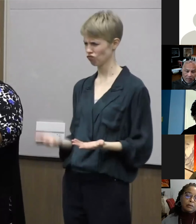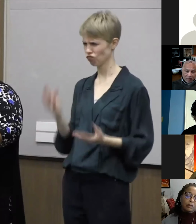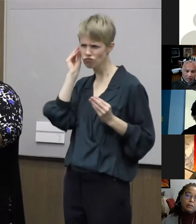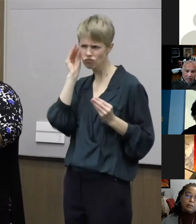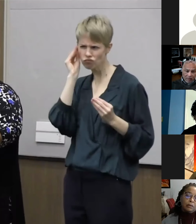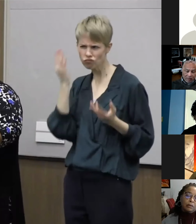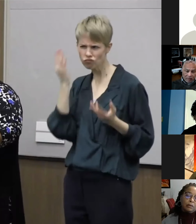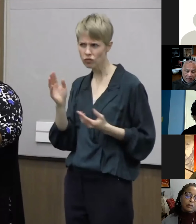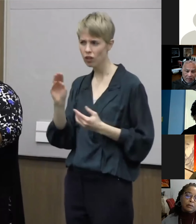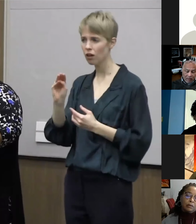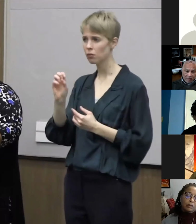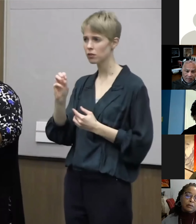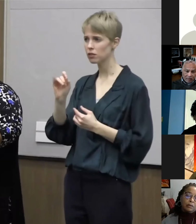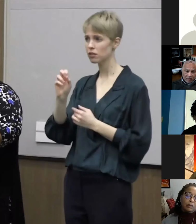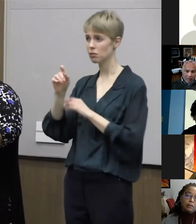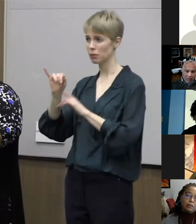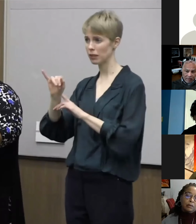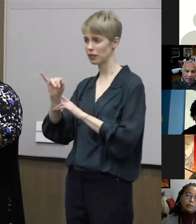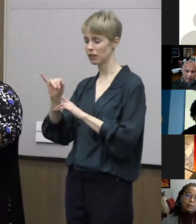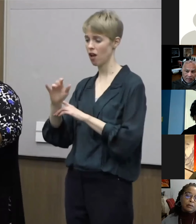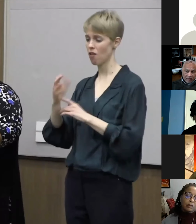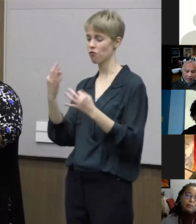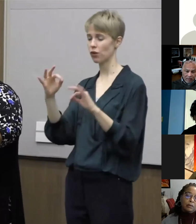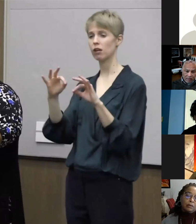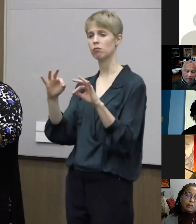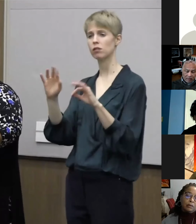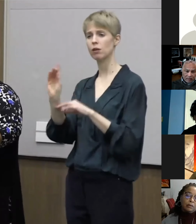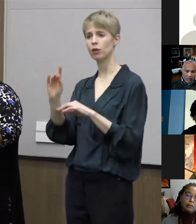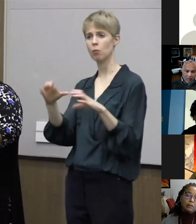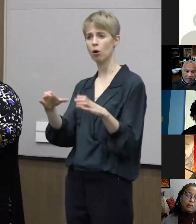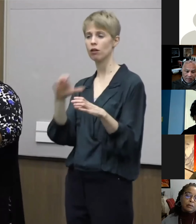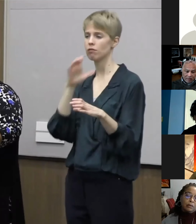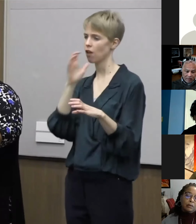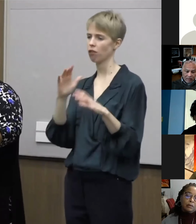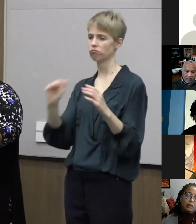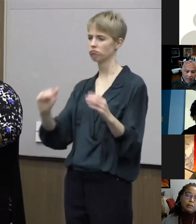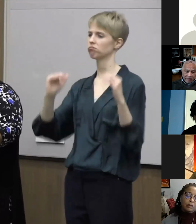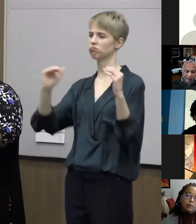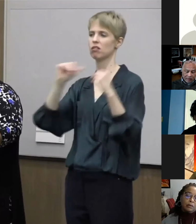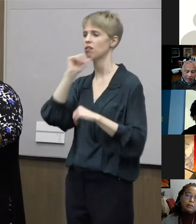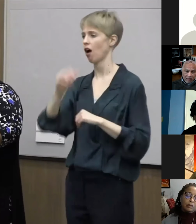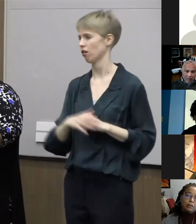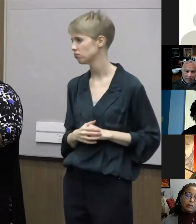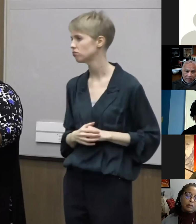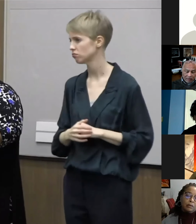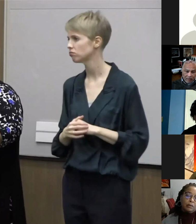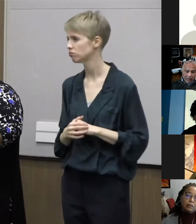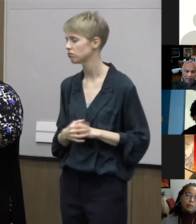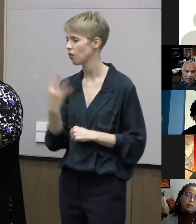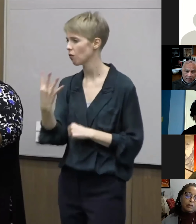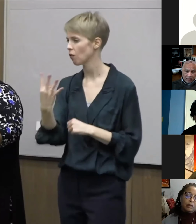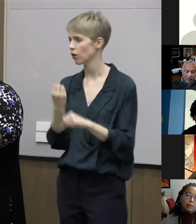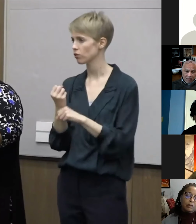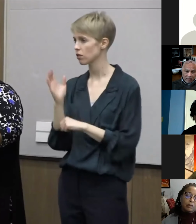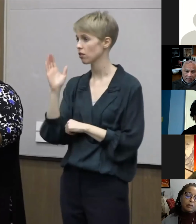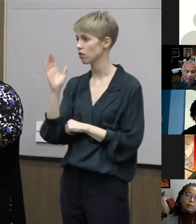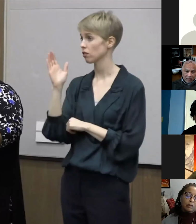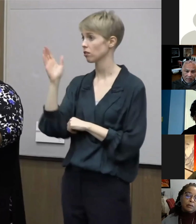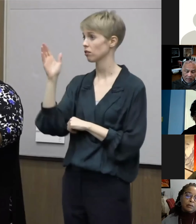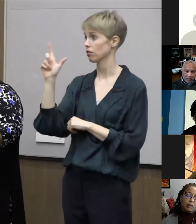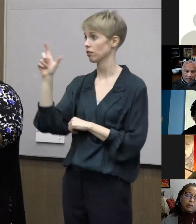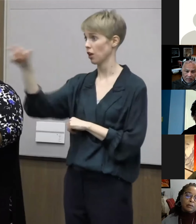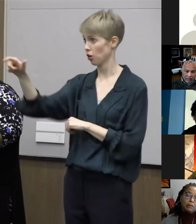not seated at the Democratic Convention in Atlantic City in 1964, but succeeded 4 years later and was seated